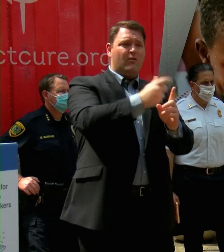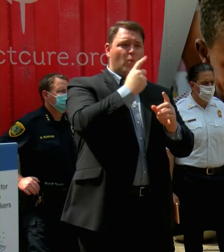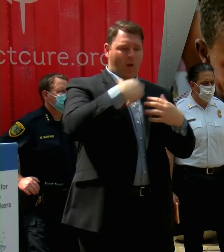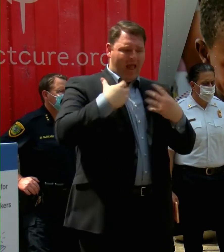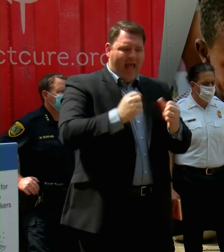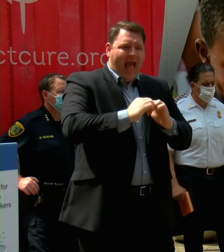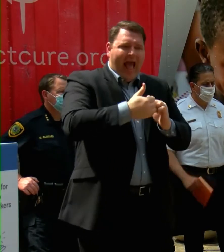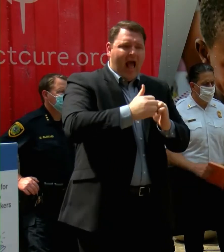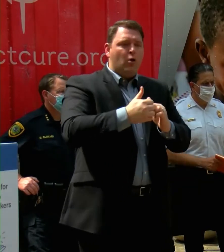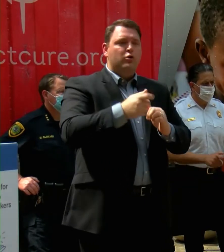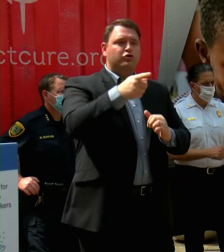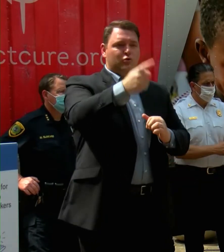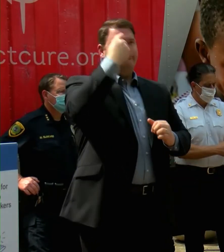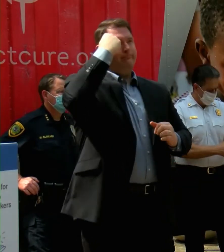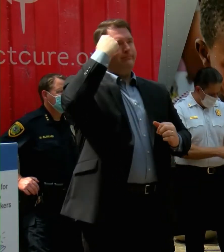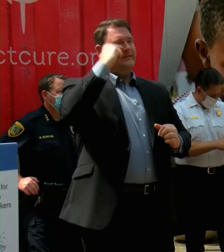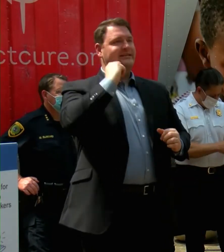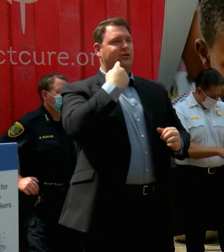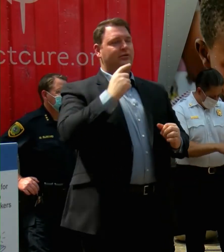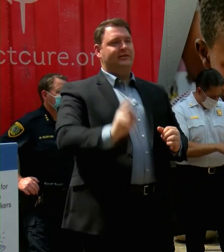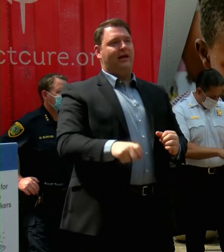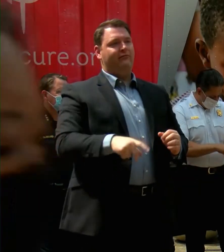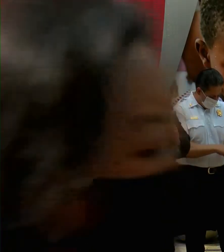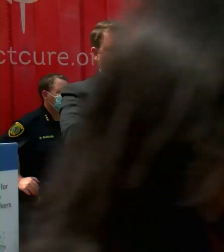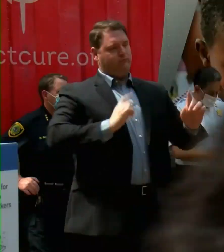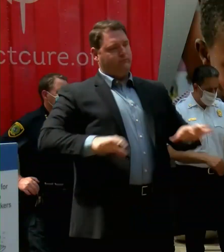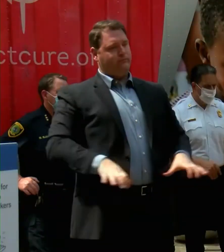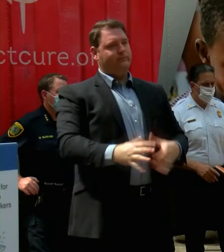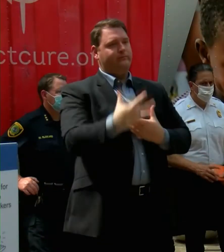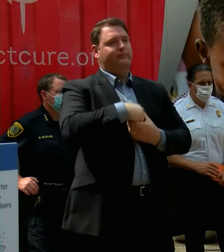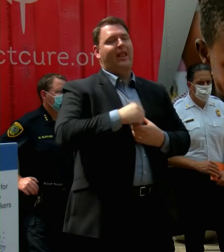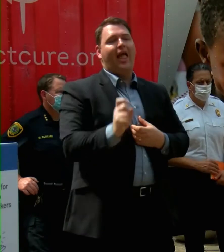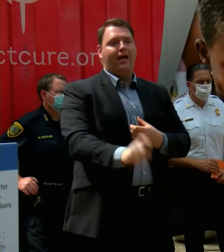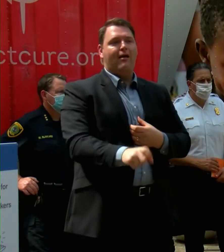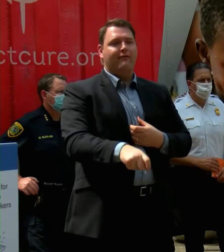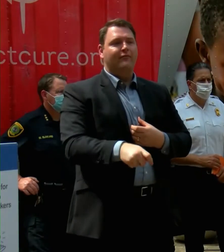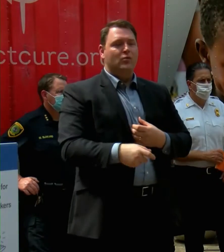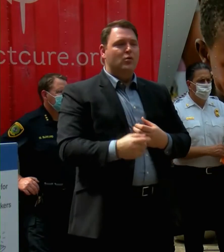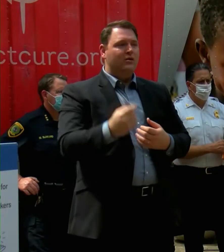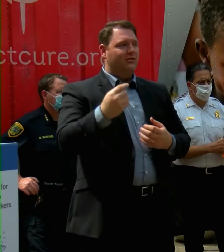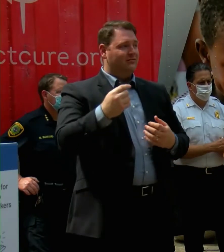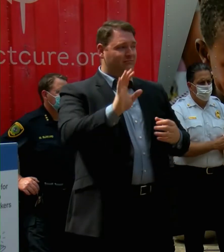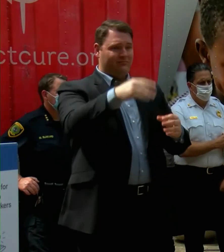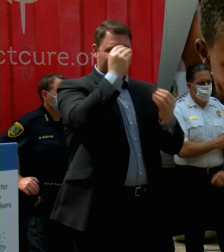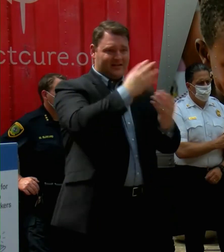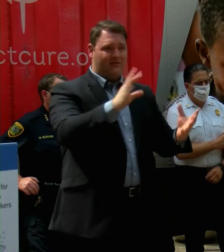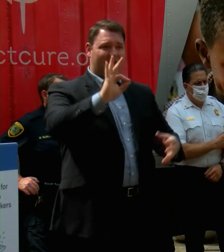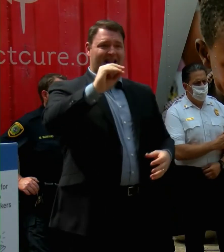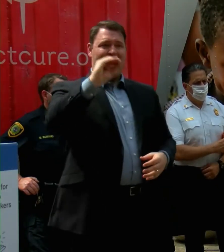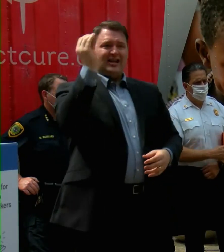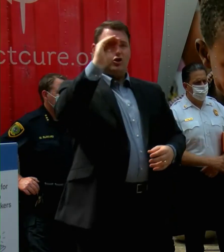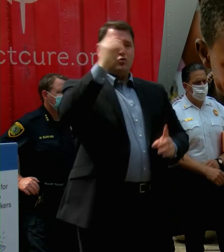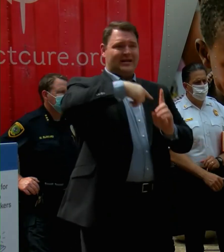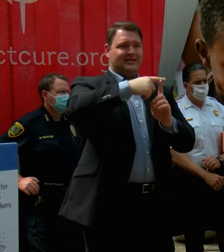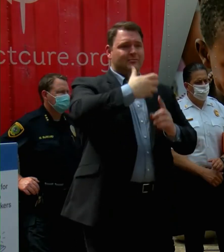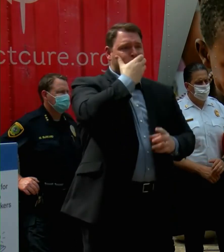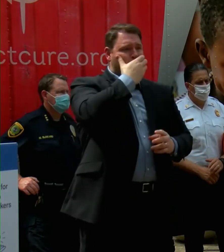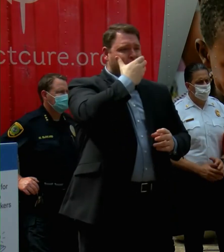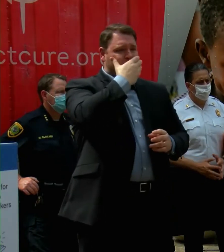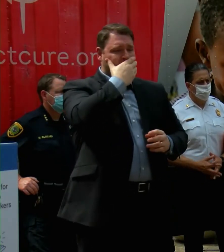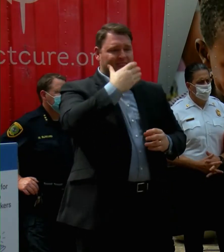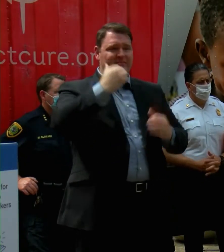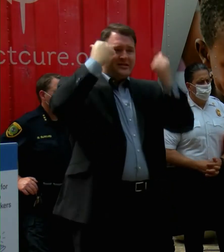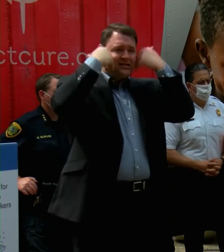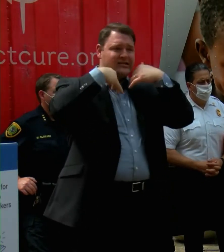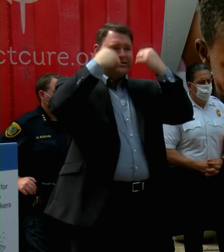it is not comfortable at all to be standing up before you in 90-degree weather with this mask on